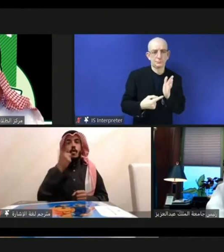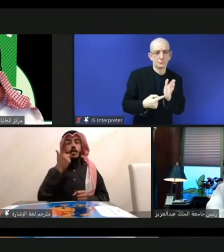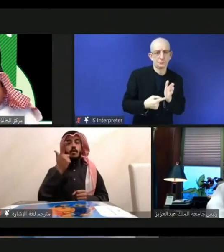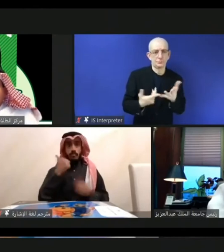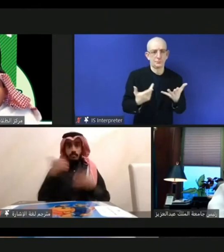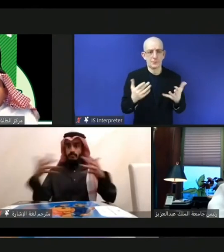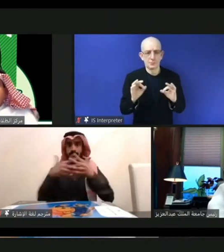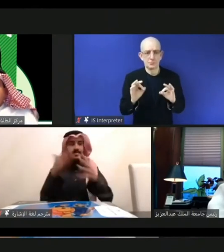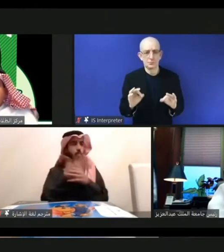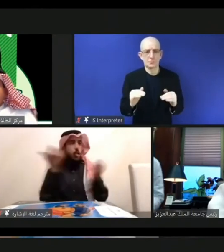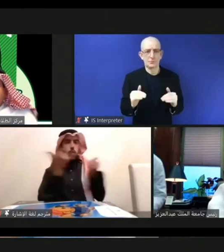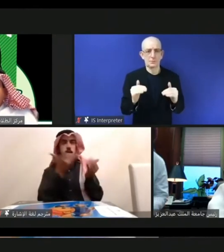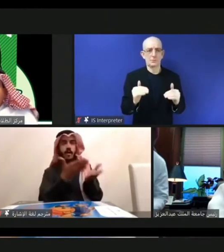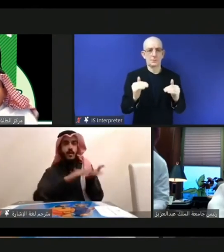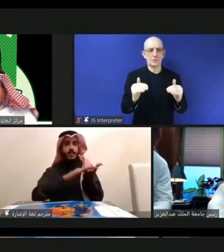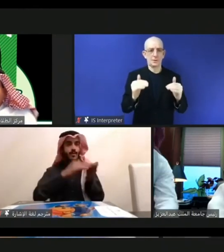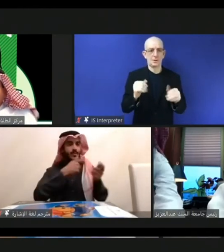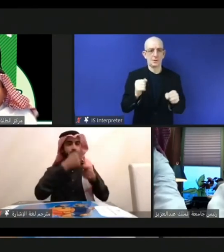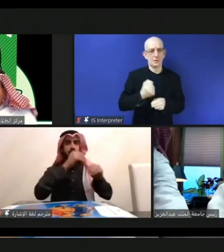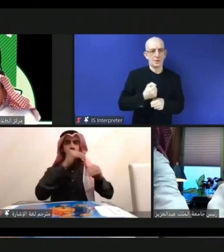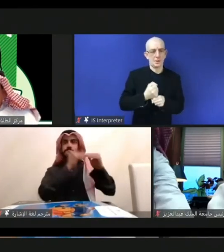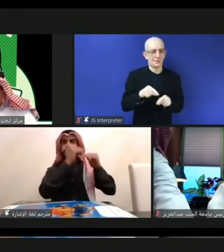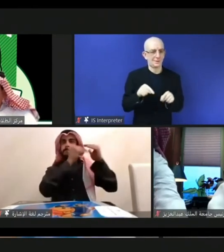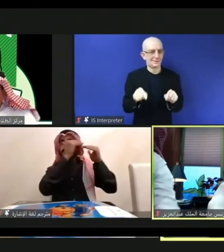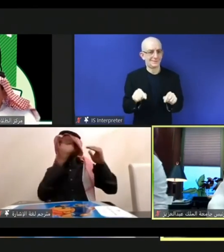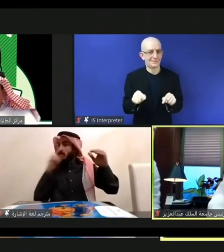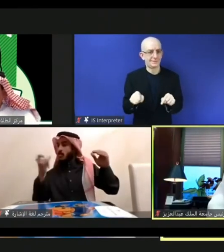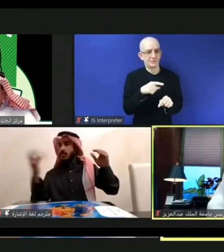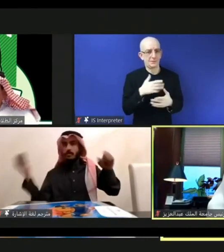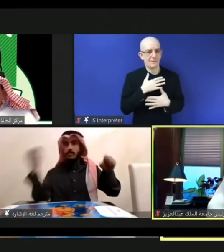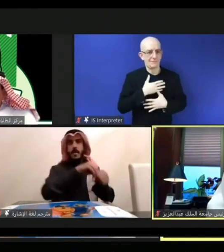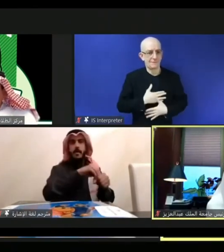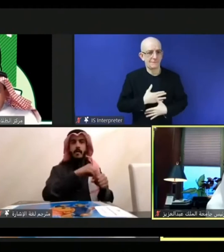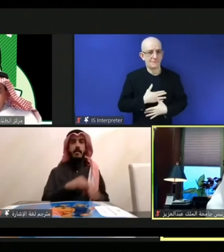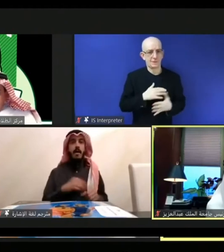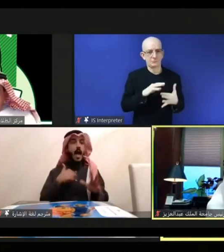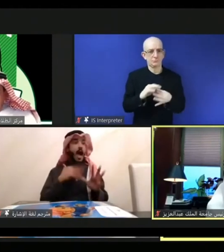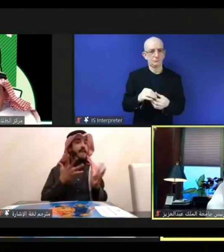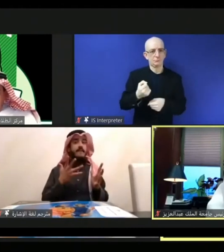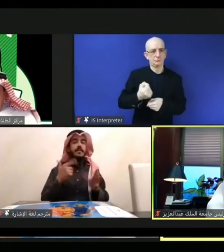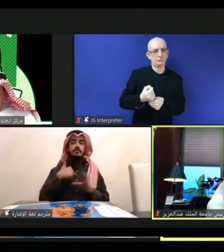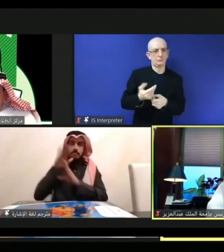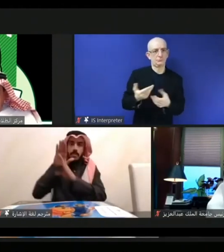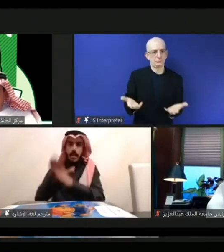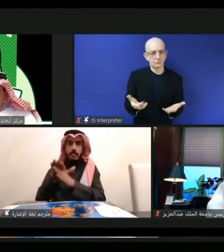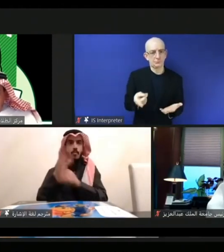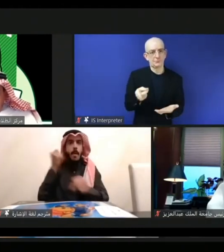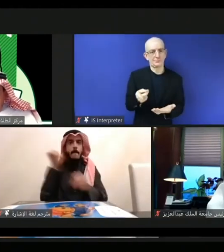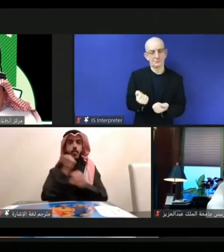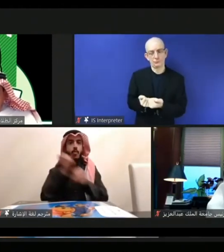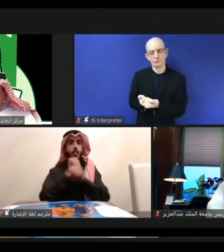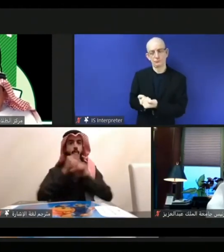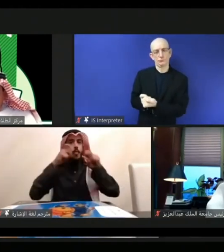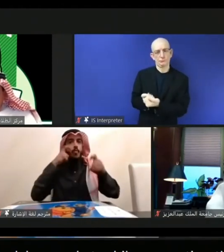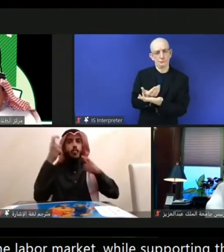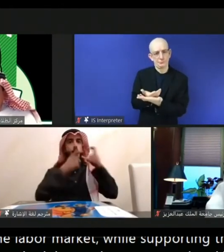market, while supporting them through the entire job search process and making sure that